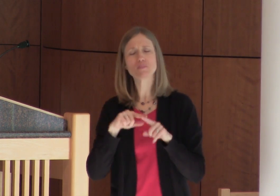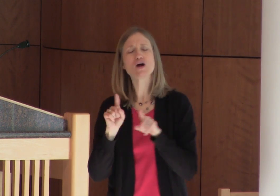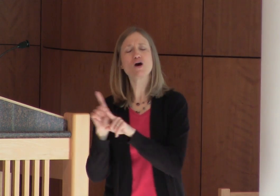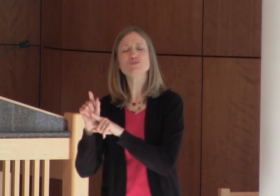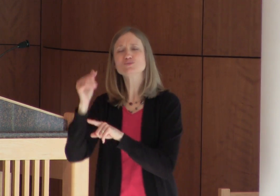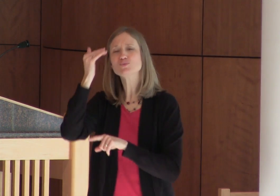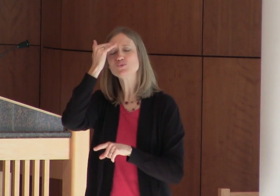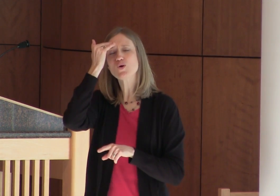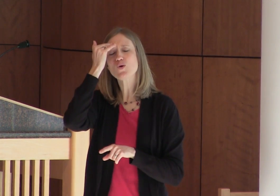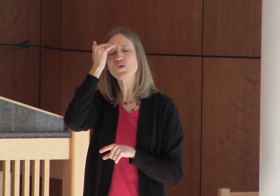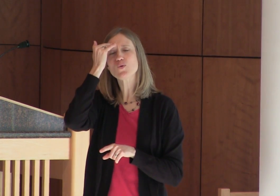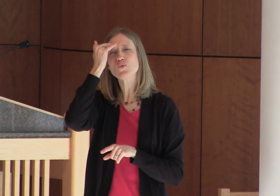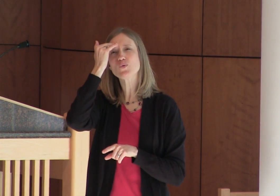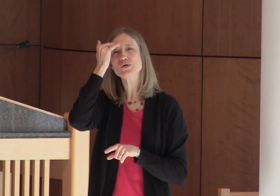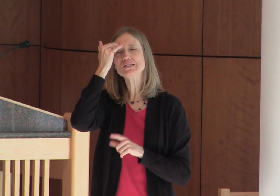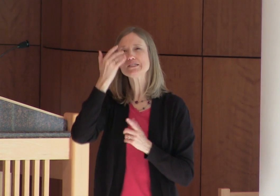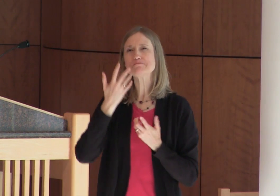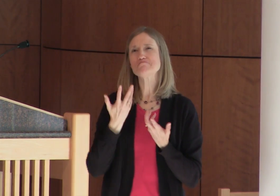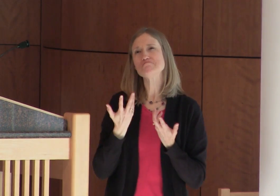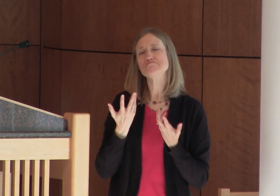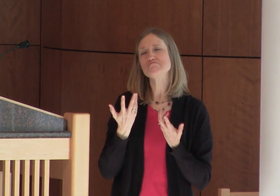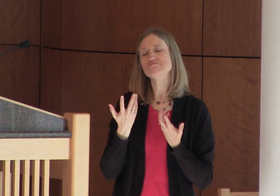know better than anybody else in this room how God is